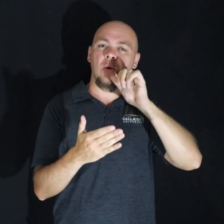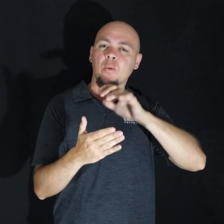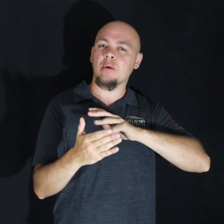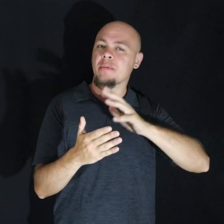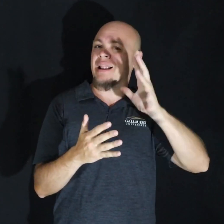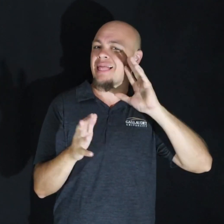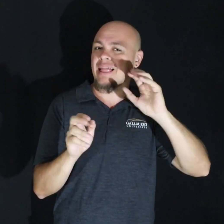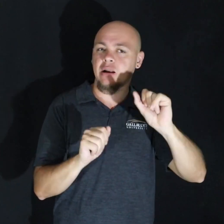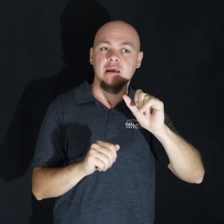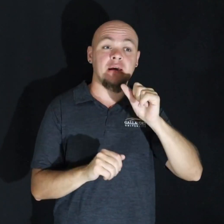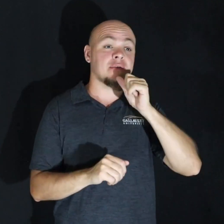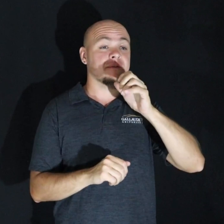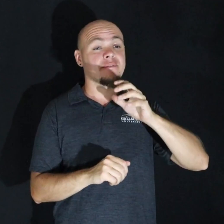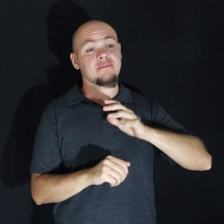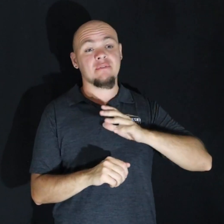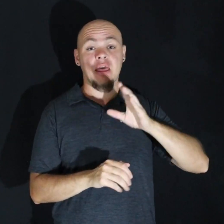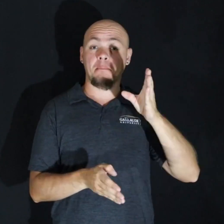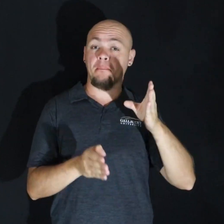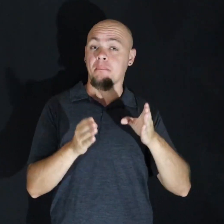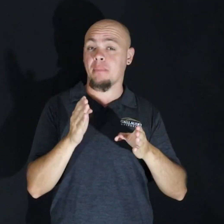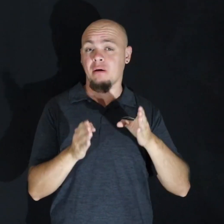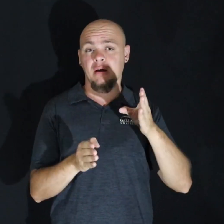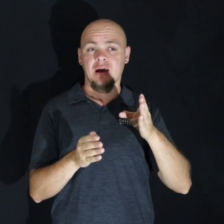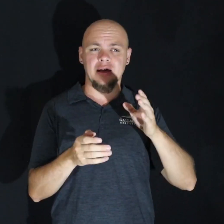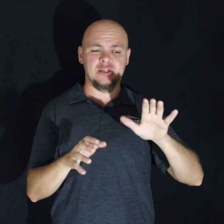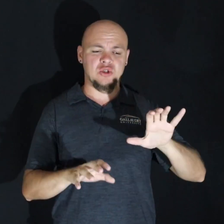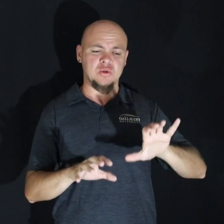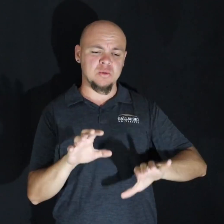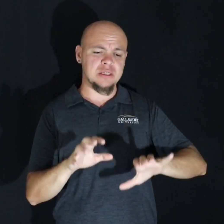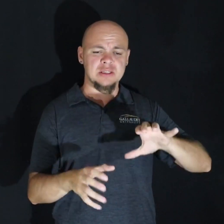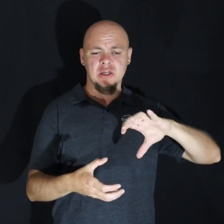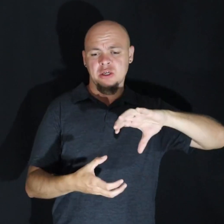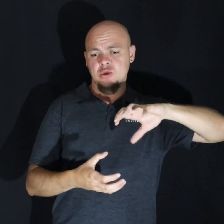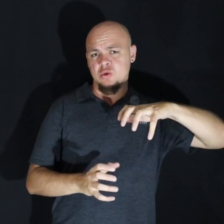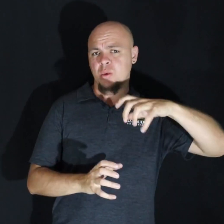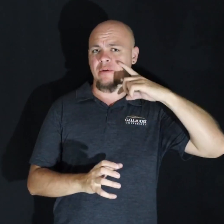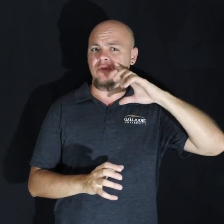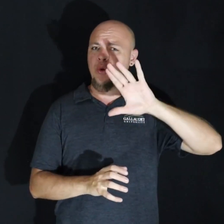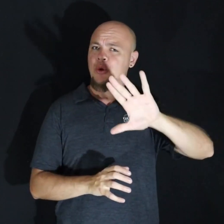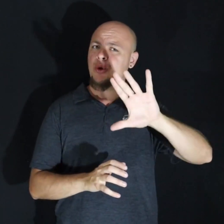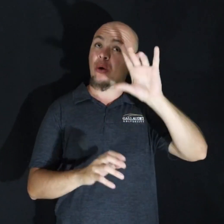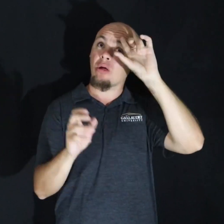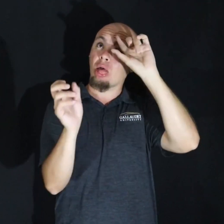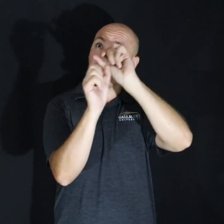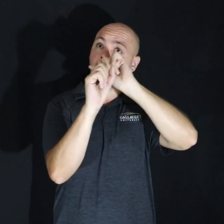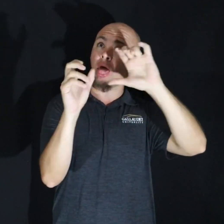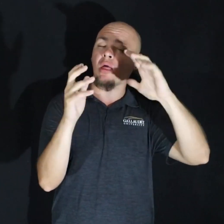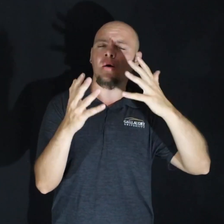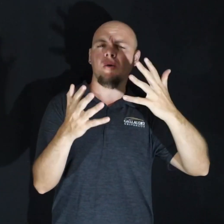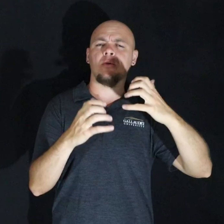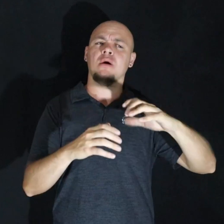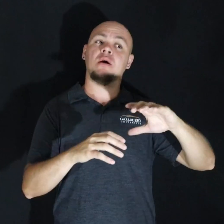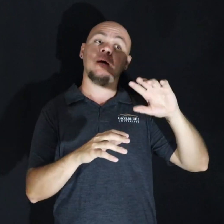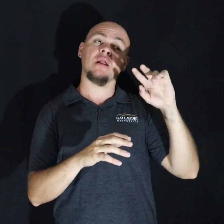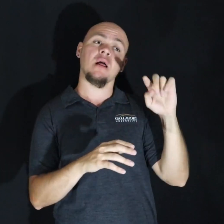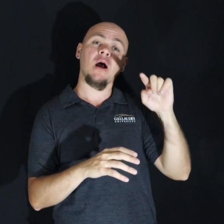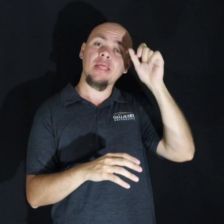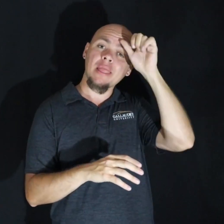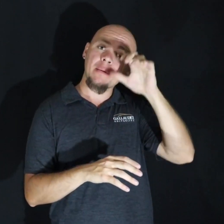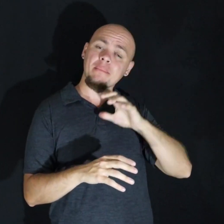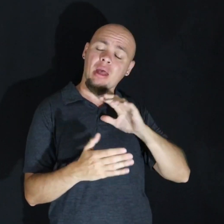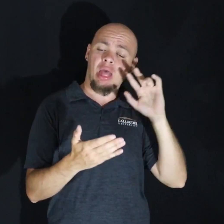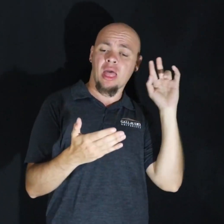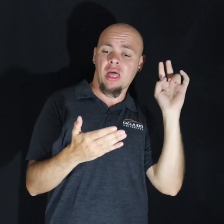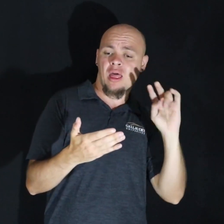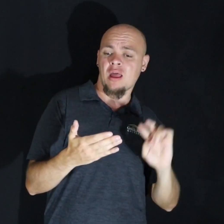Not a femme-bot plot twist and twerk and bend for you fantasy, living to appease the male gaze, lying